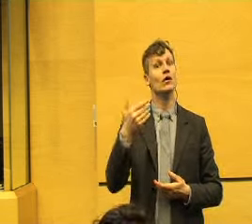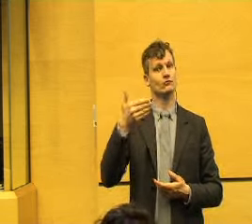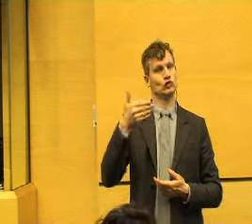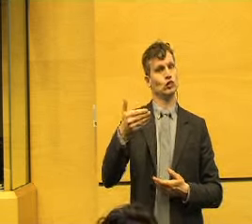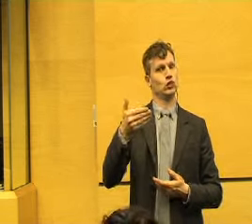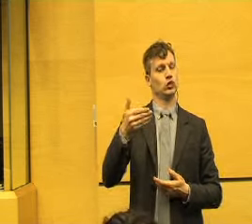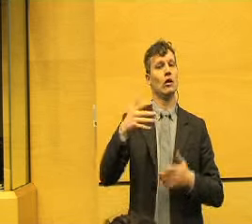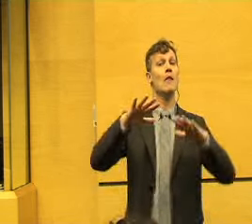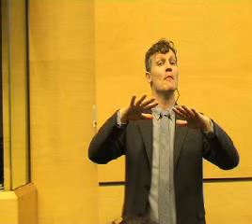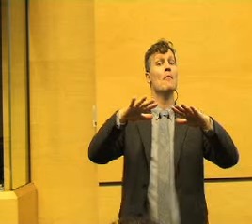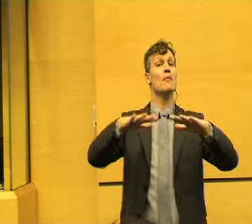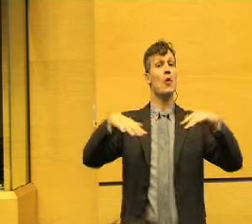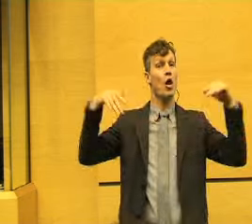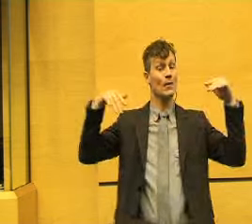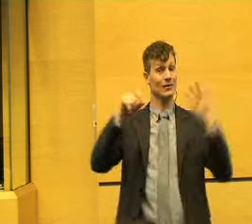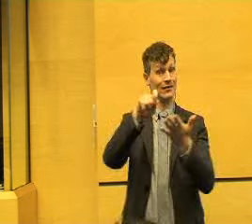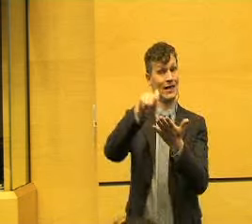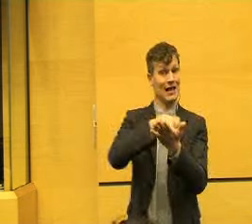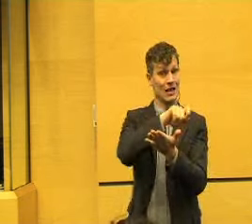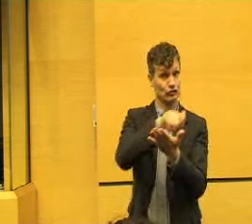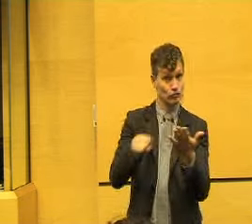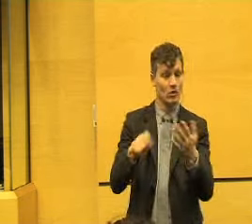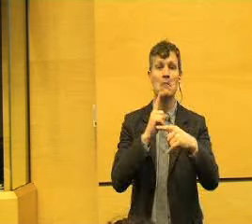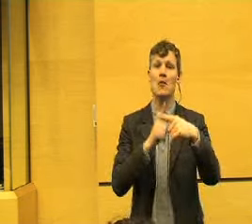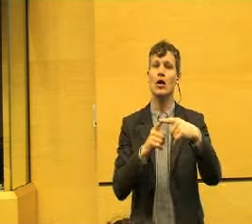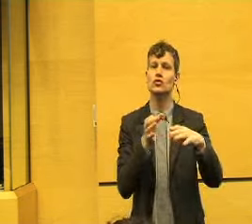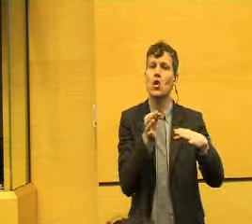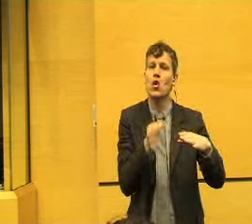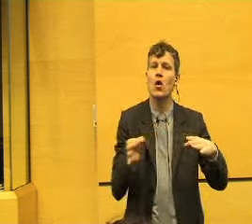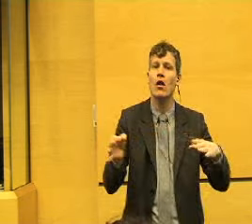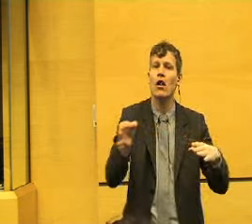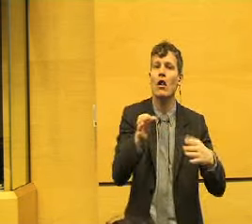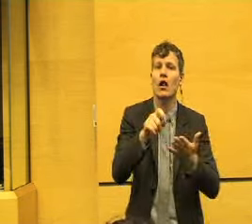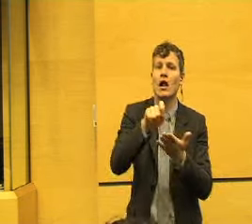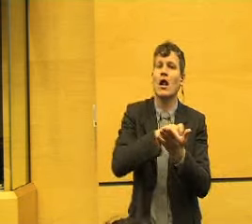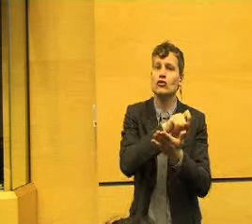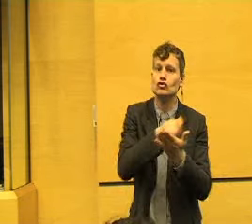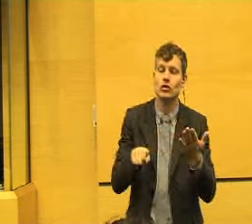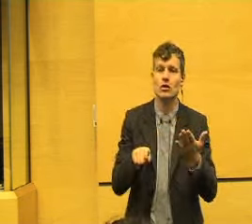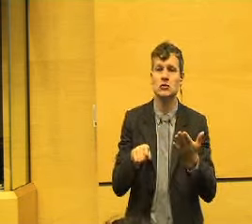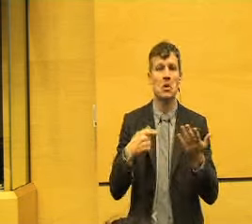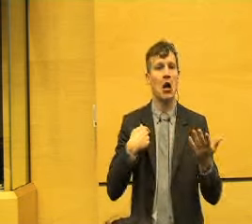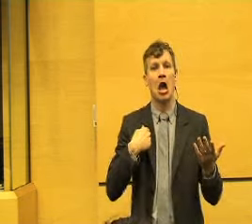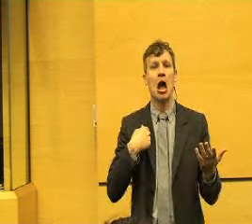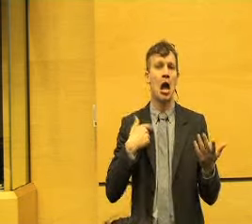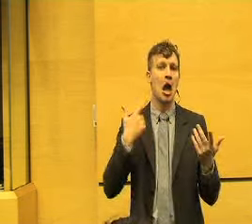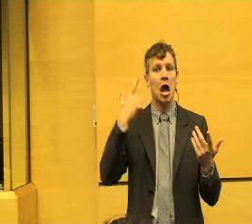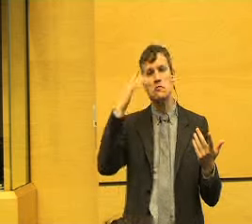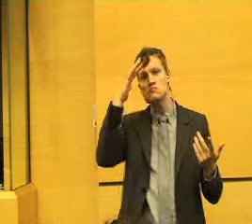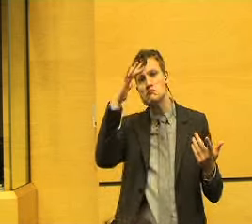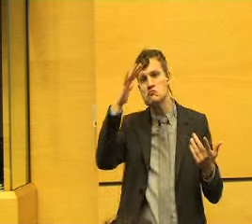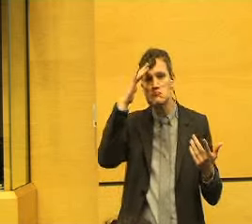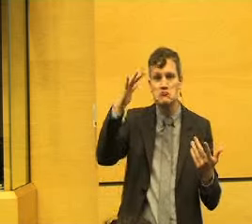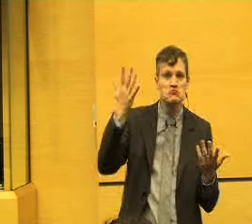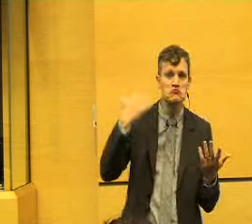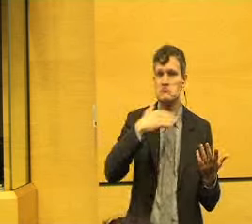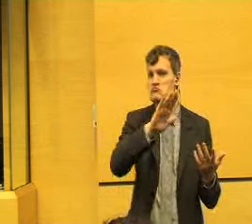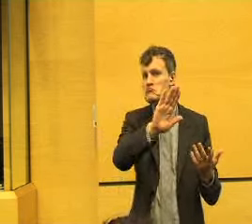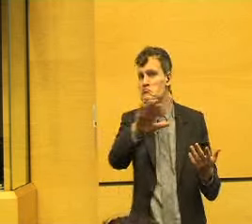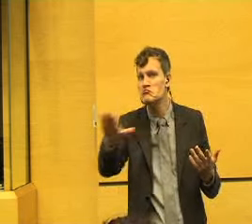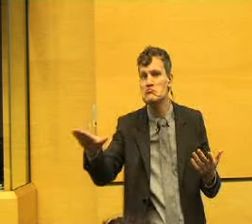elections end of April. So I ask every delegation, and National Organization of Persons with Disabilities